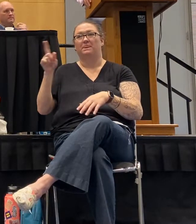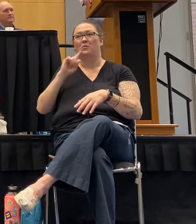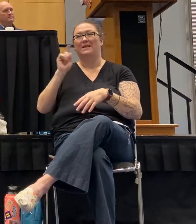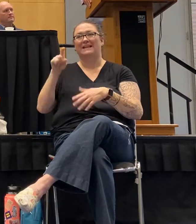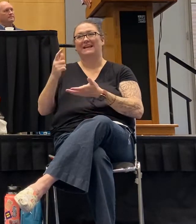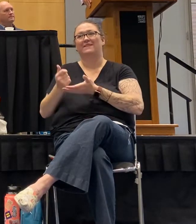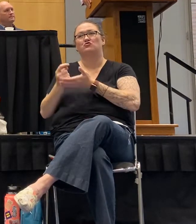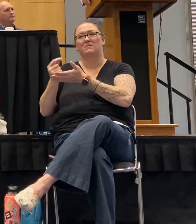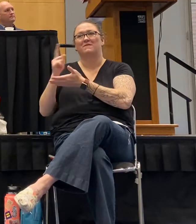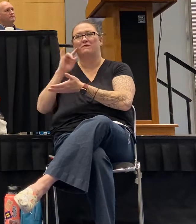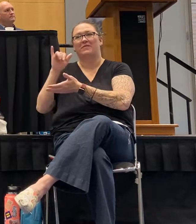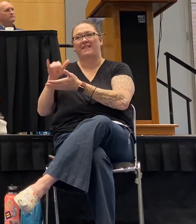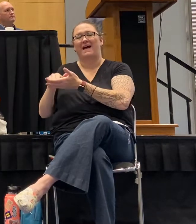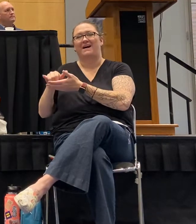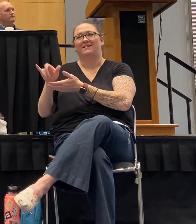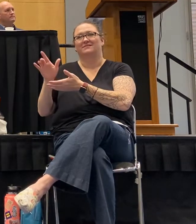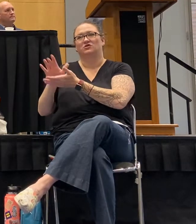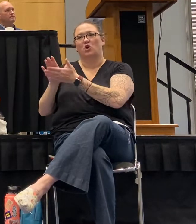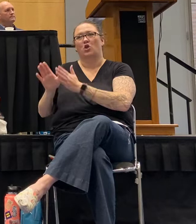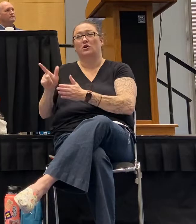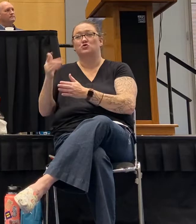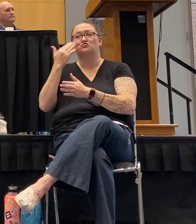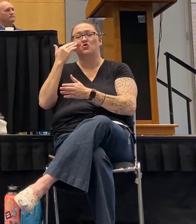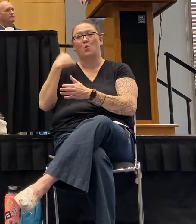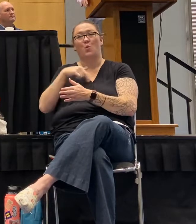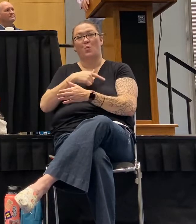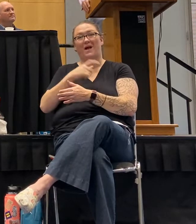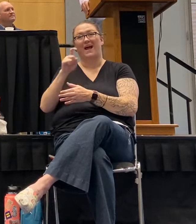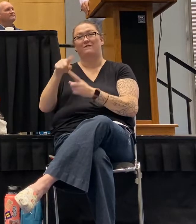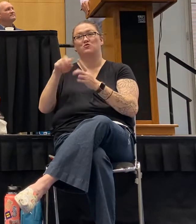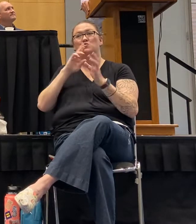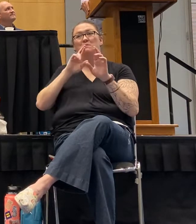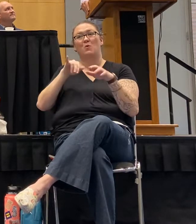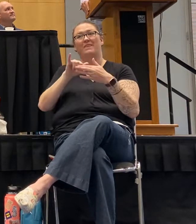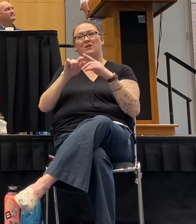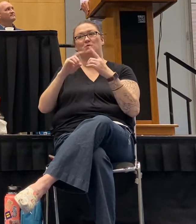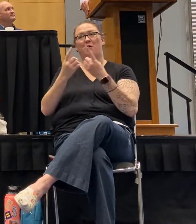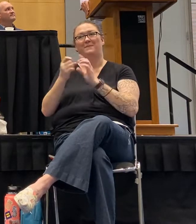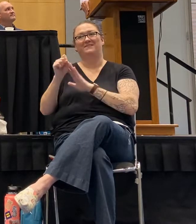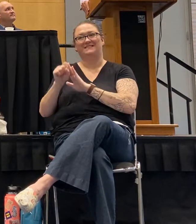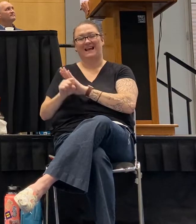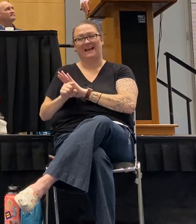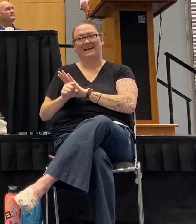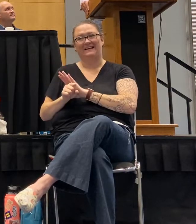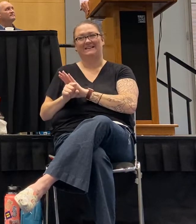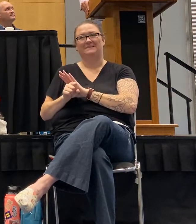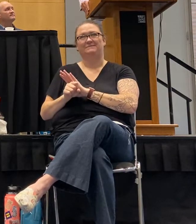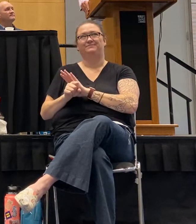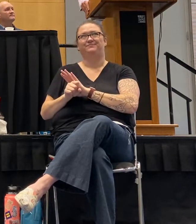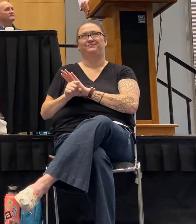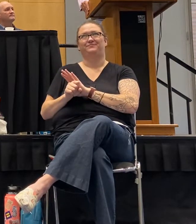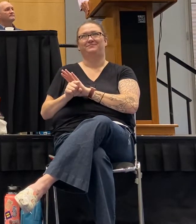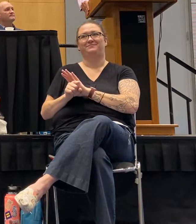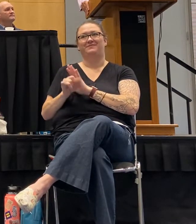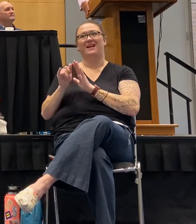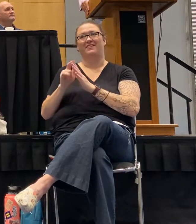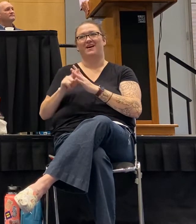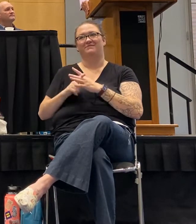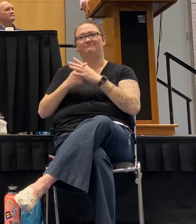scholar. And as you know, of course, we have to report that to the Department of State, and that triggered